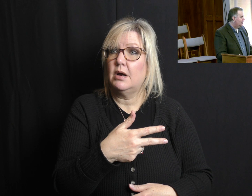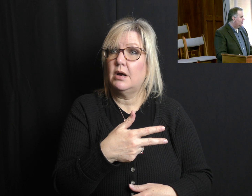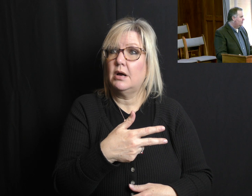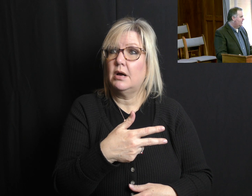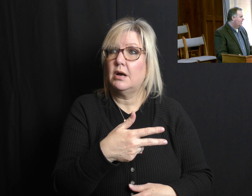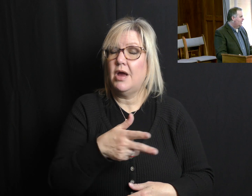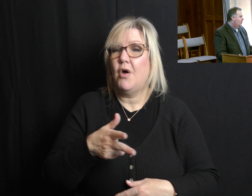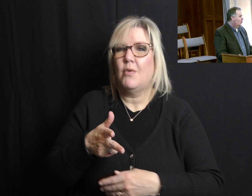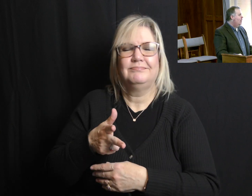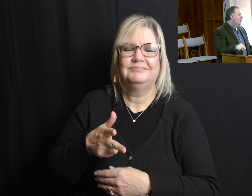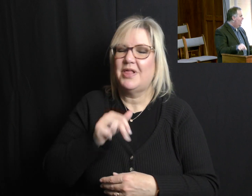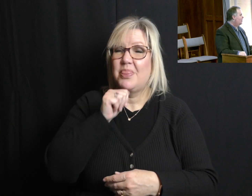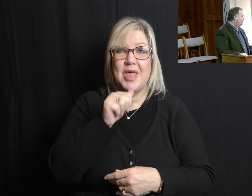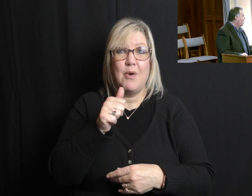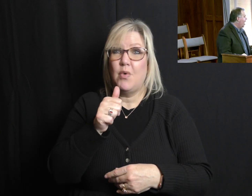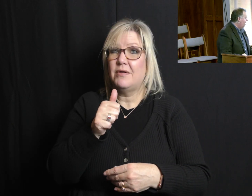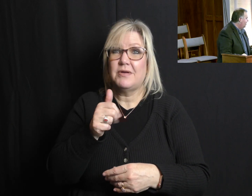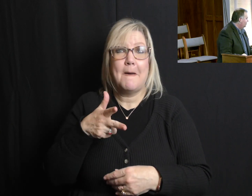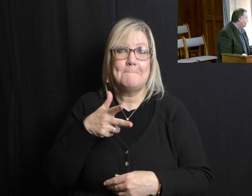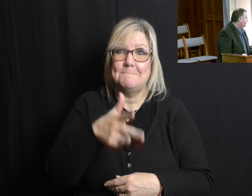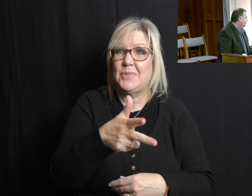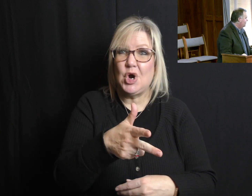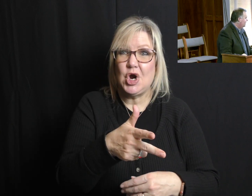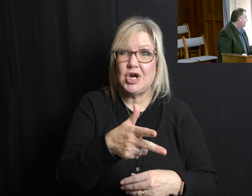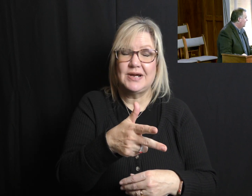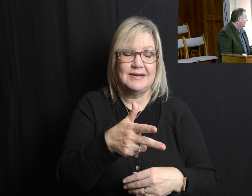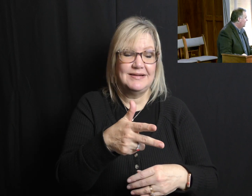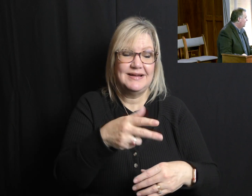garage with a bunch of junk.